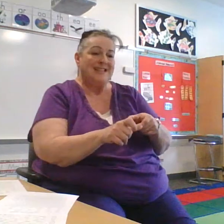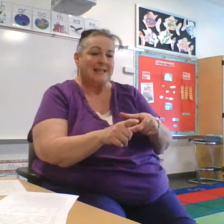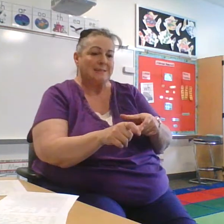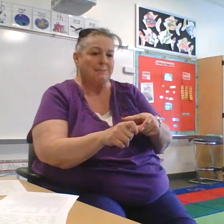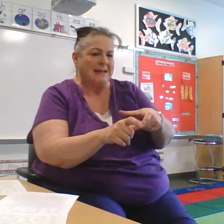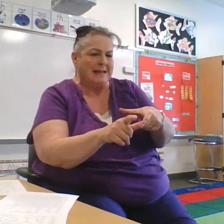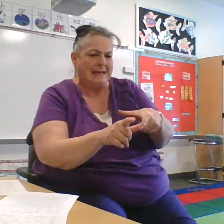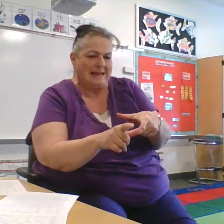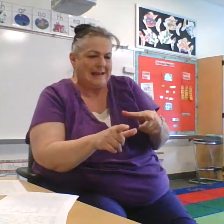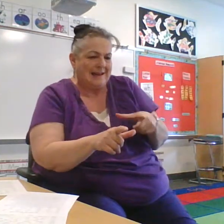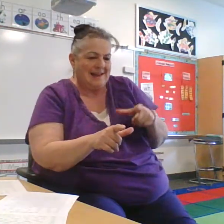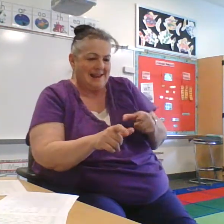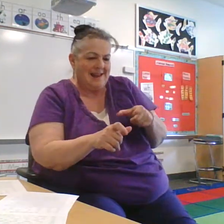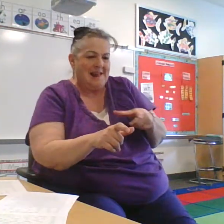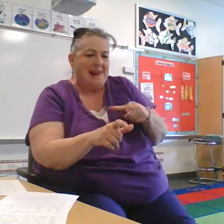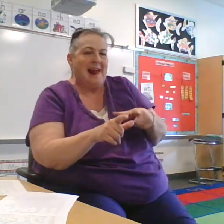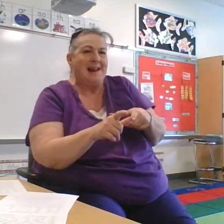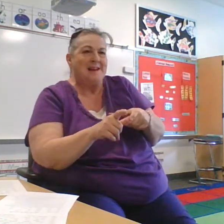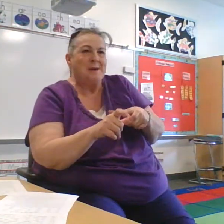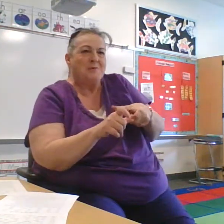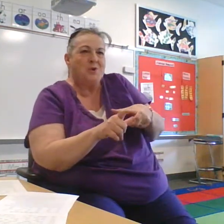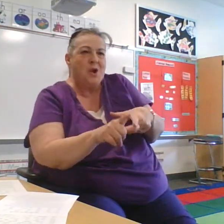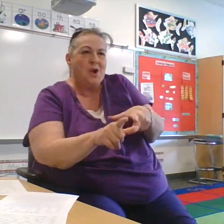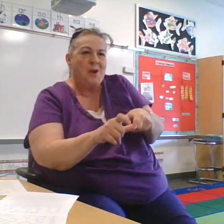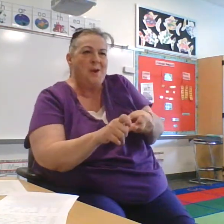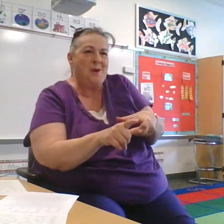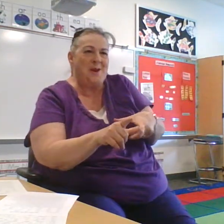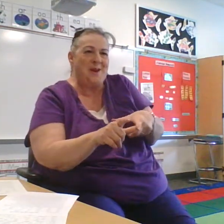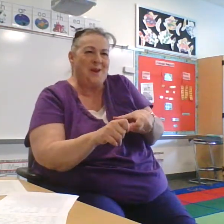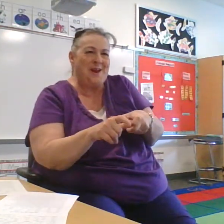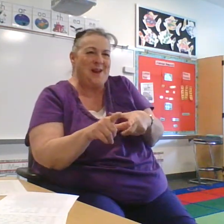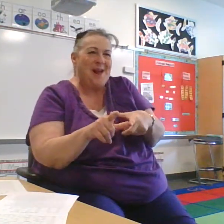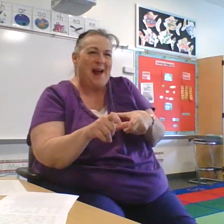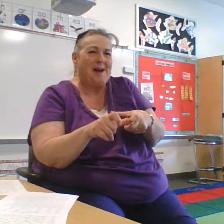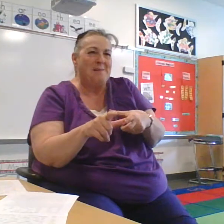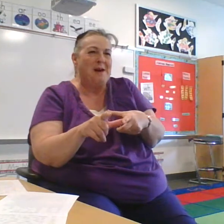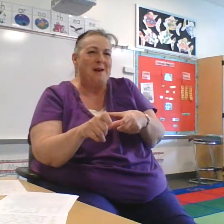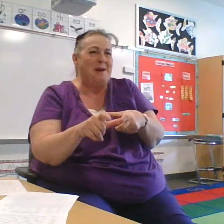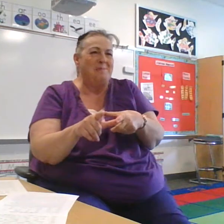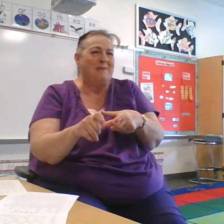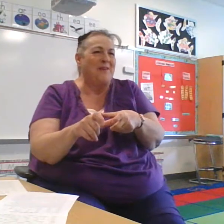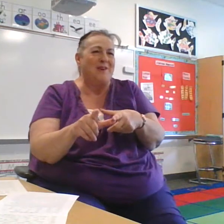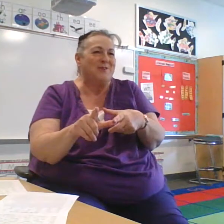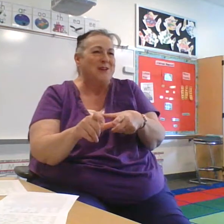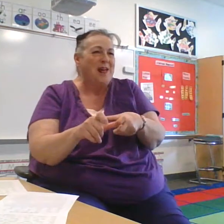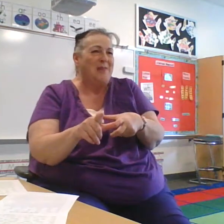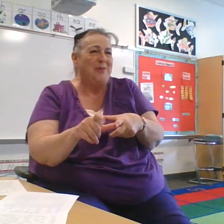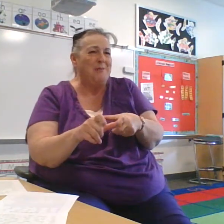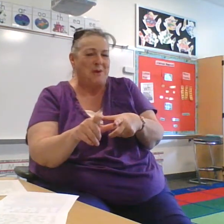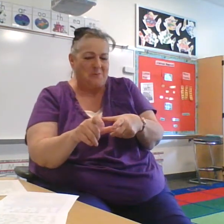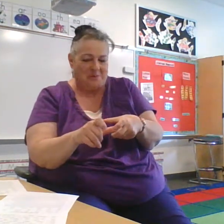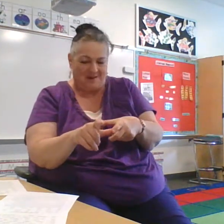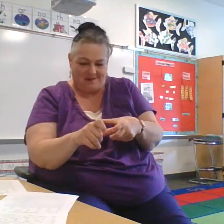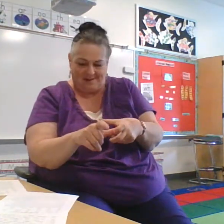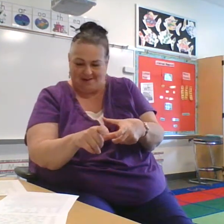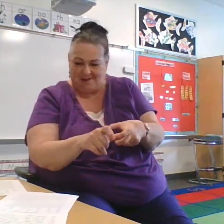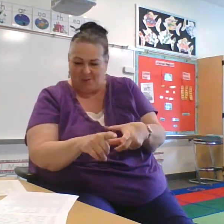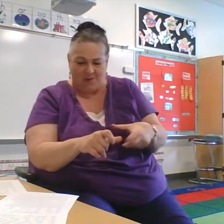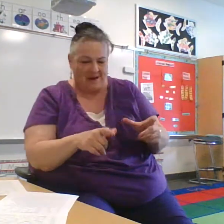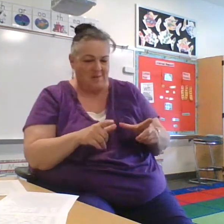this, but I end up, No. my fingers and thumb don't want to coordinate well